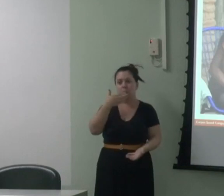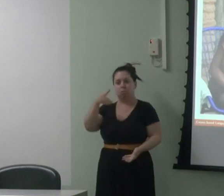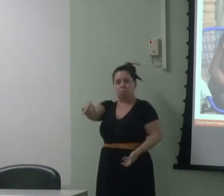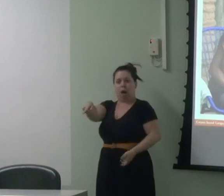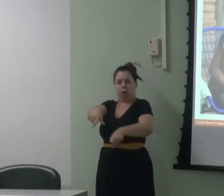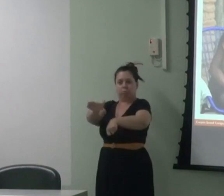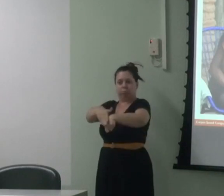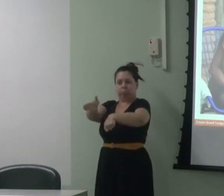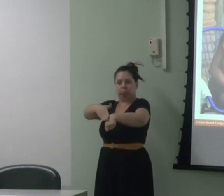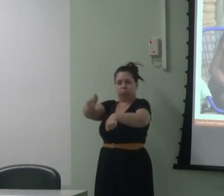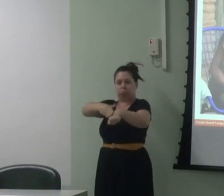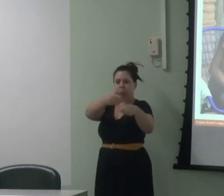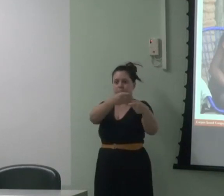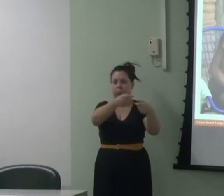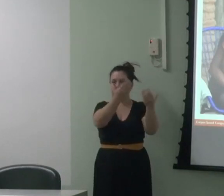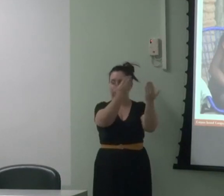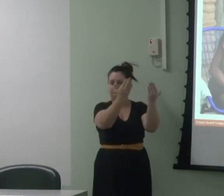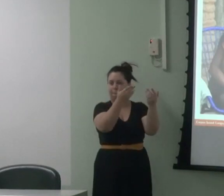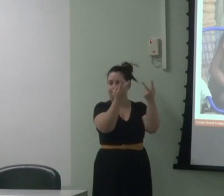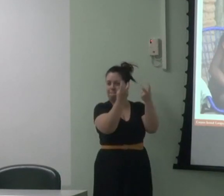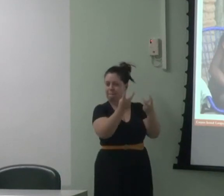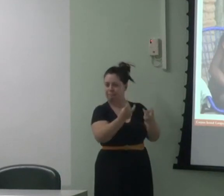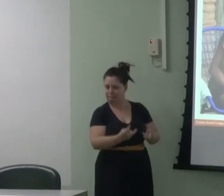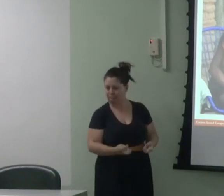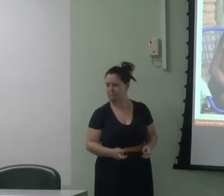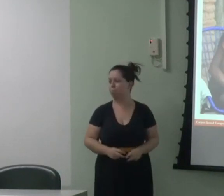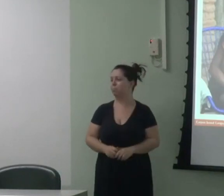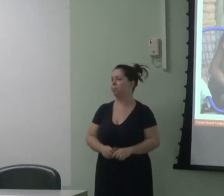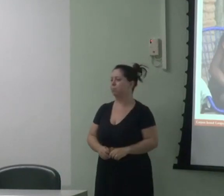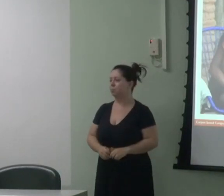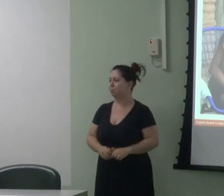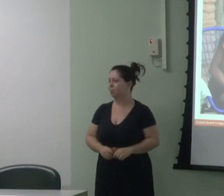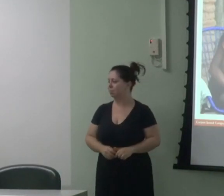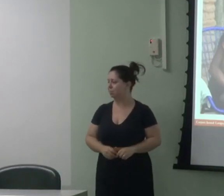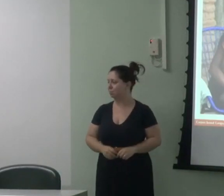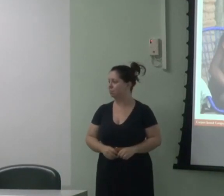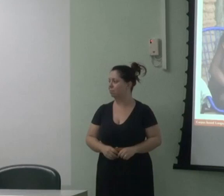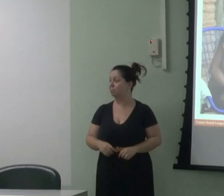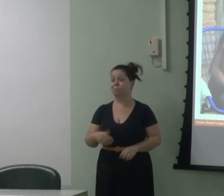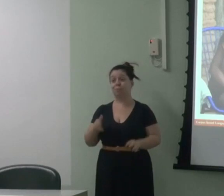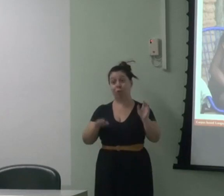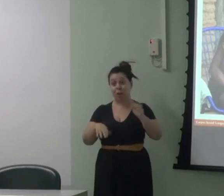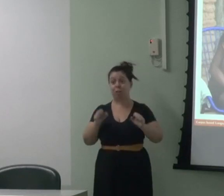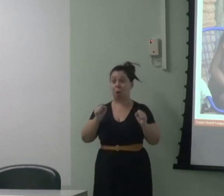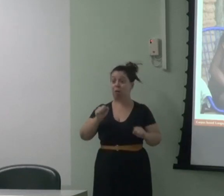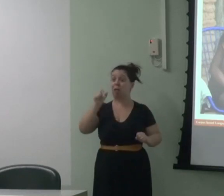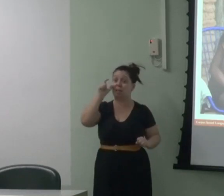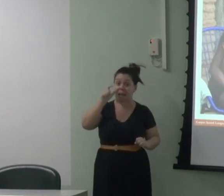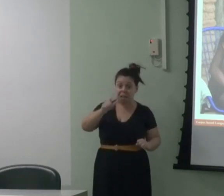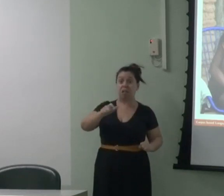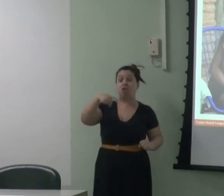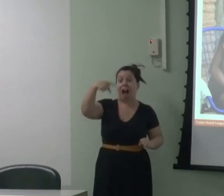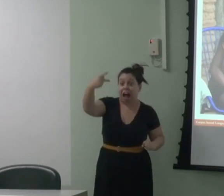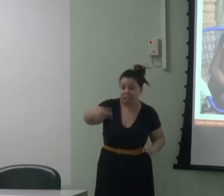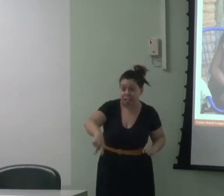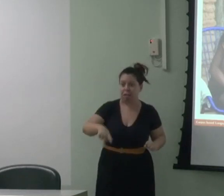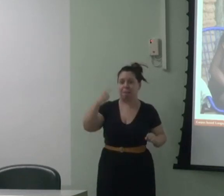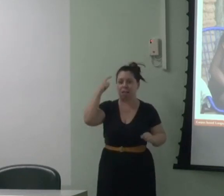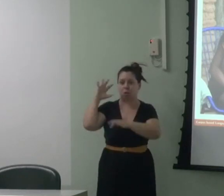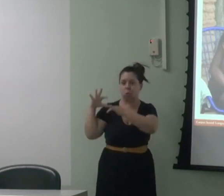And then something that I think might be of particular interest here in Brazil is we